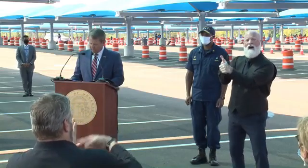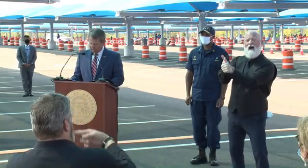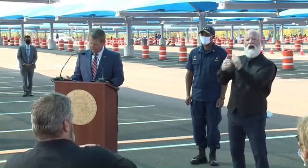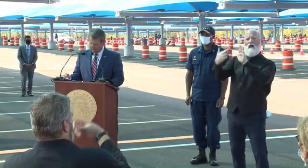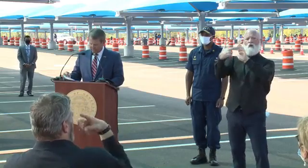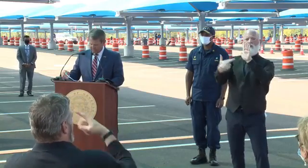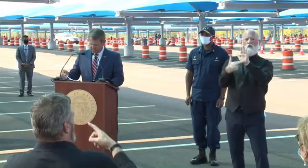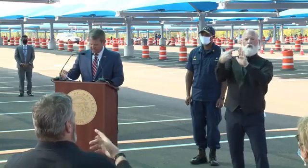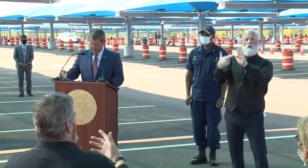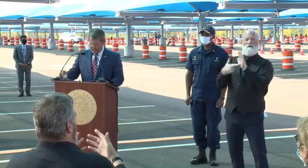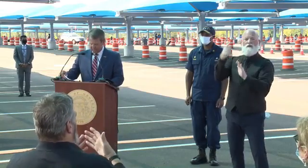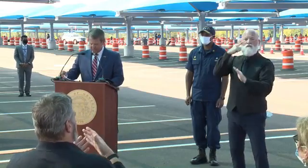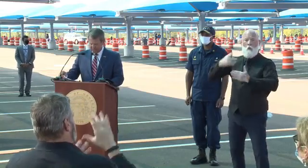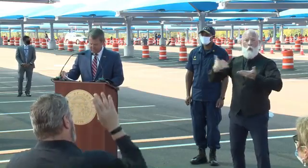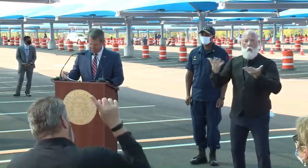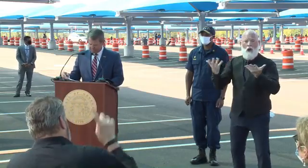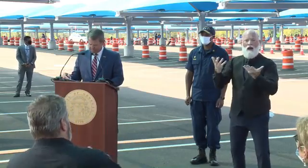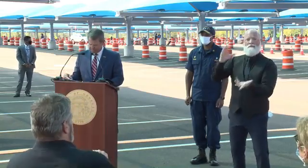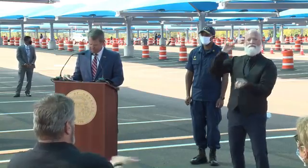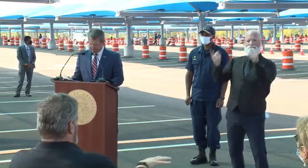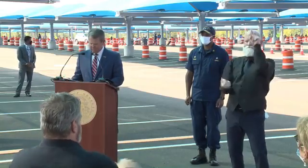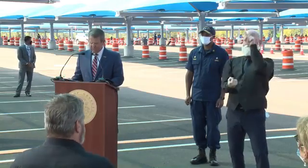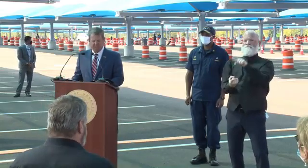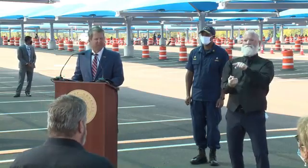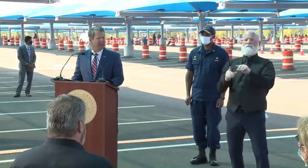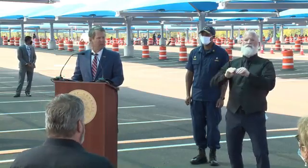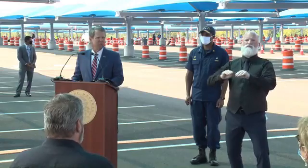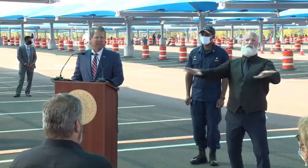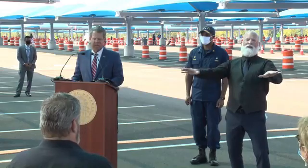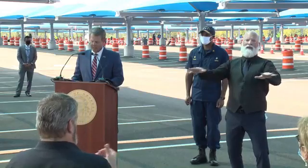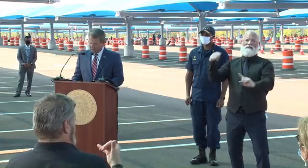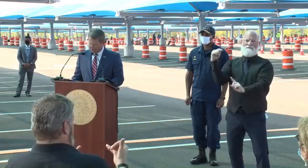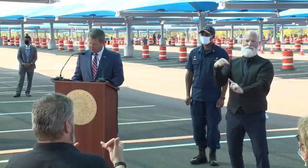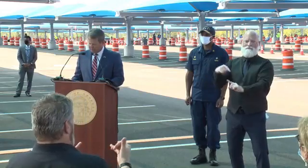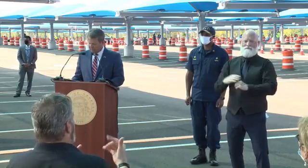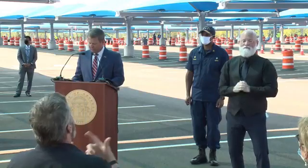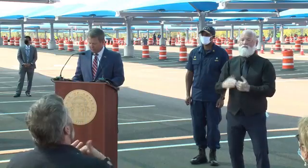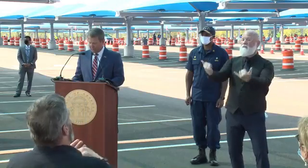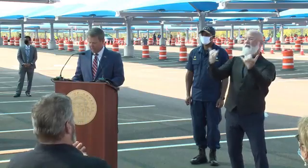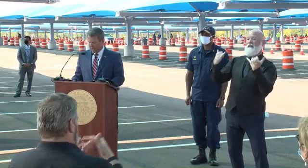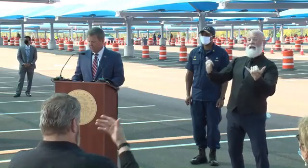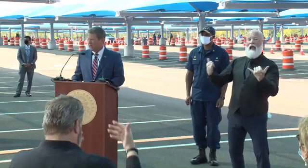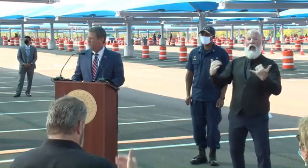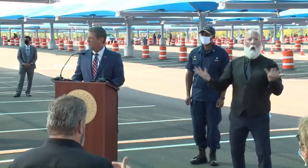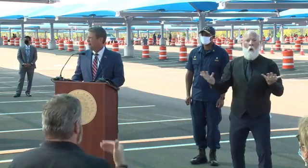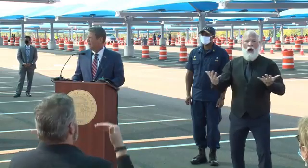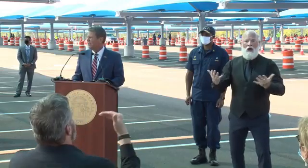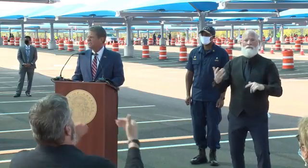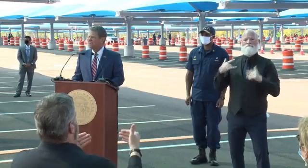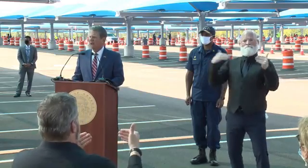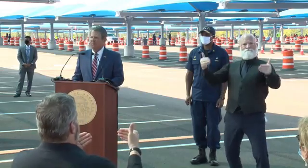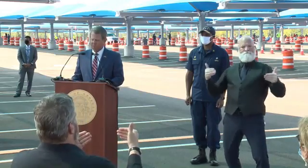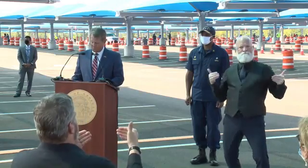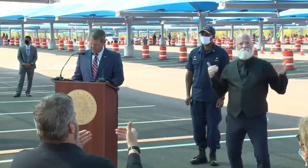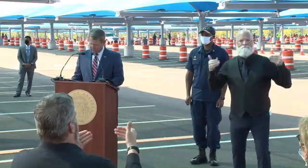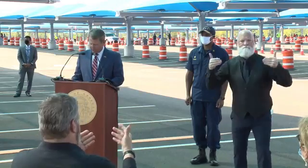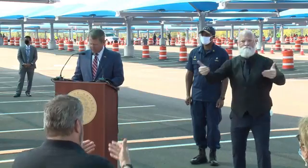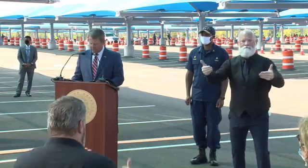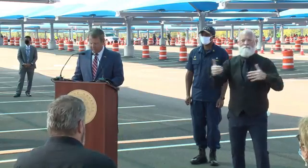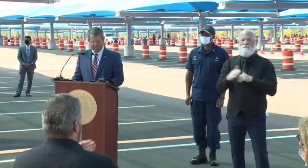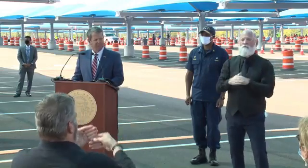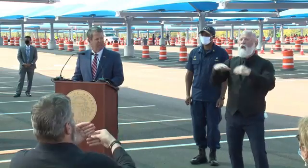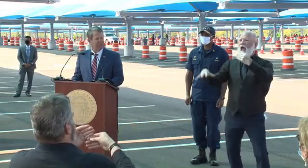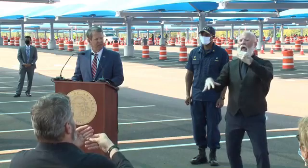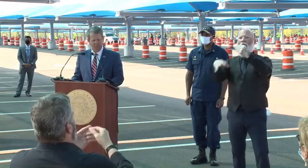from our public health folks like Dr. Toomey. And today we're taking another step forward in the fight to stop the spread